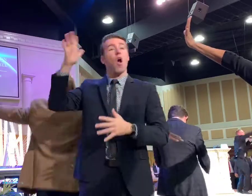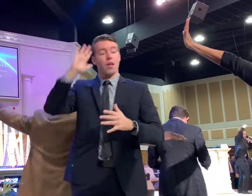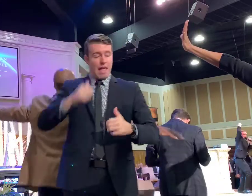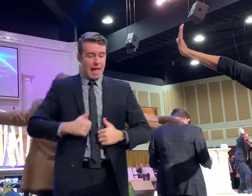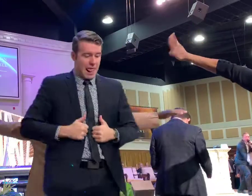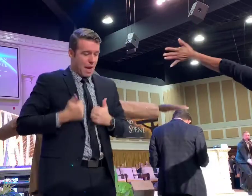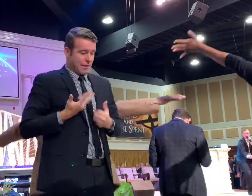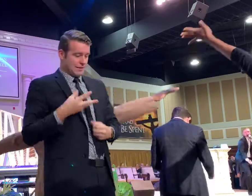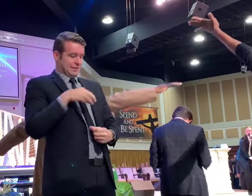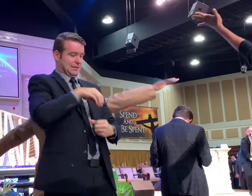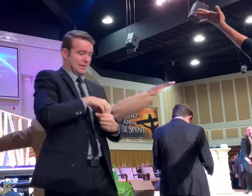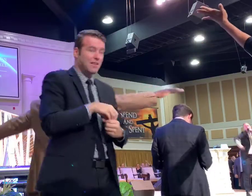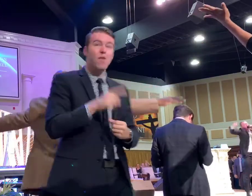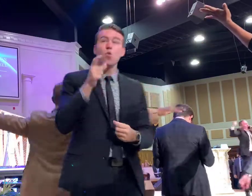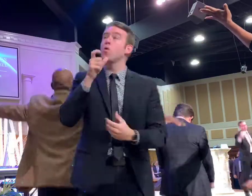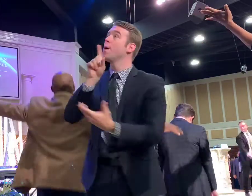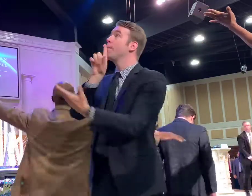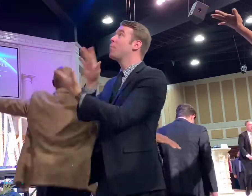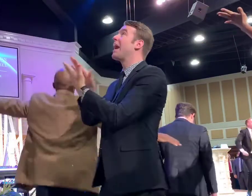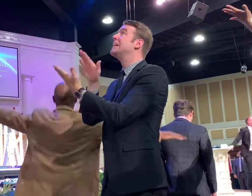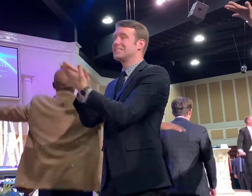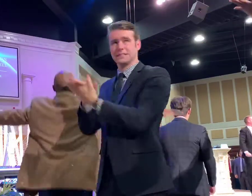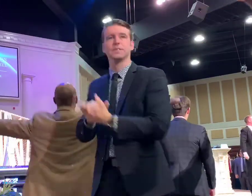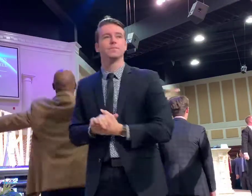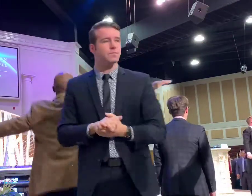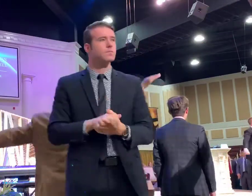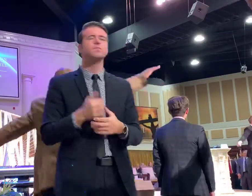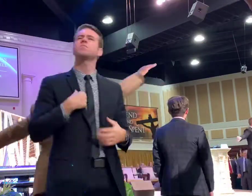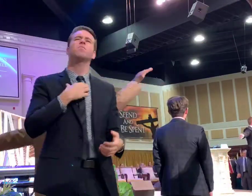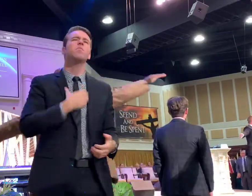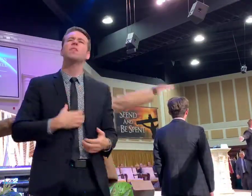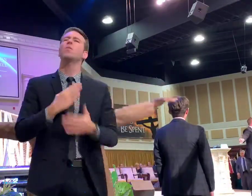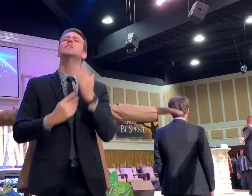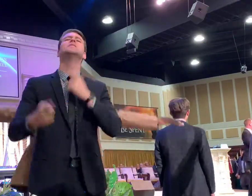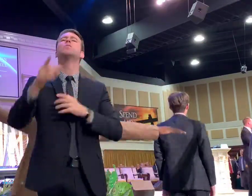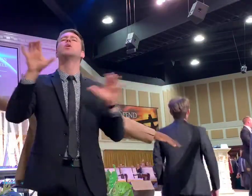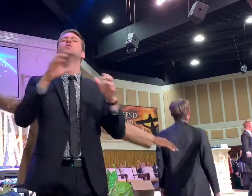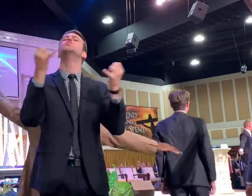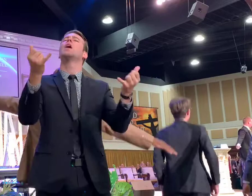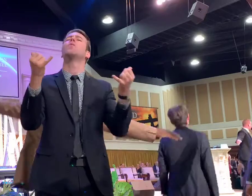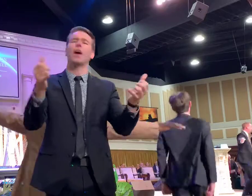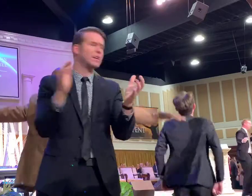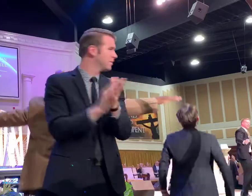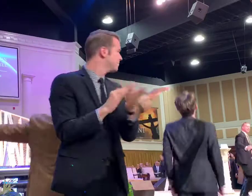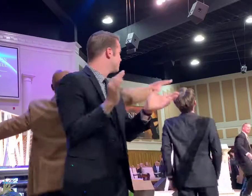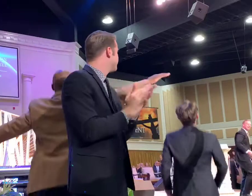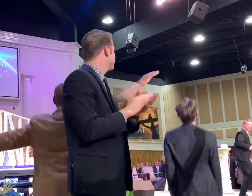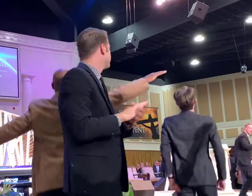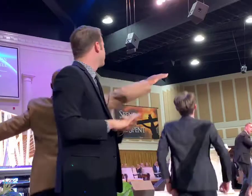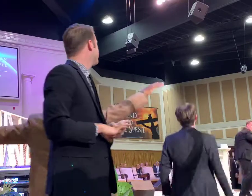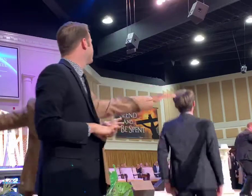inhabits the praises. I wish somebody would do that for a few moments.